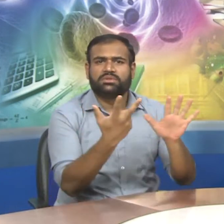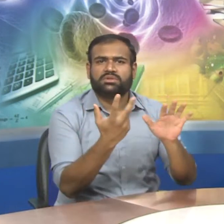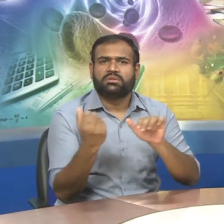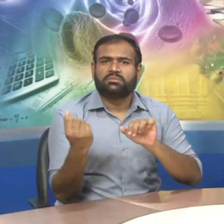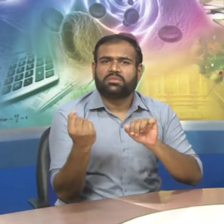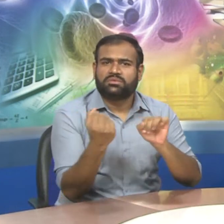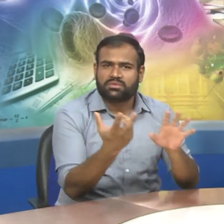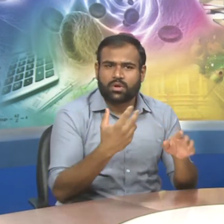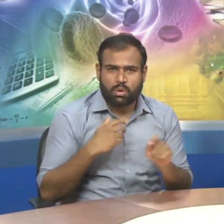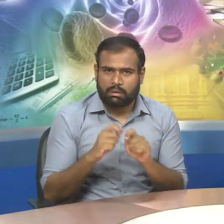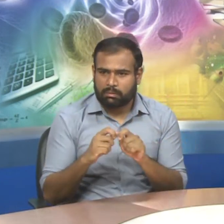8 month.